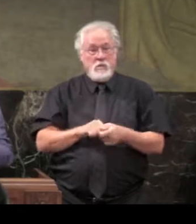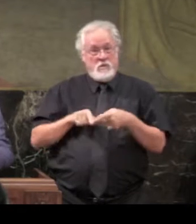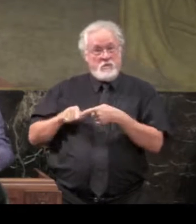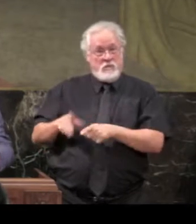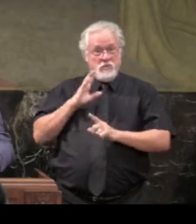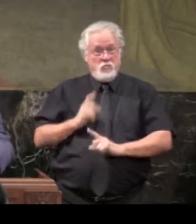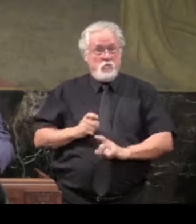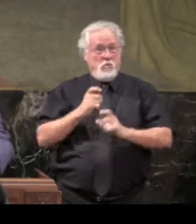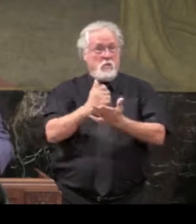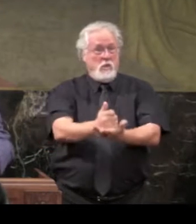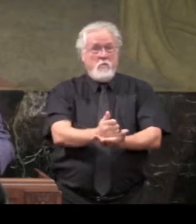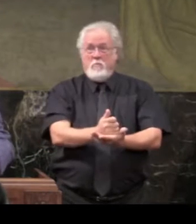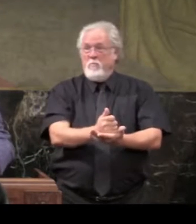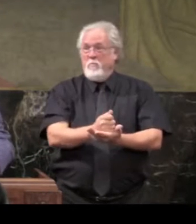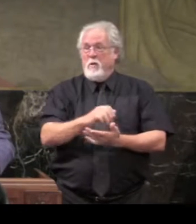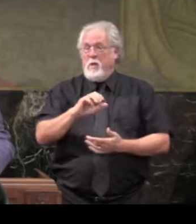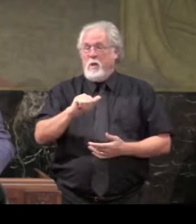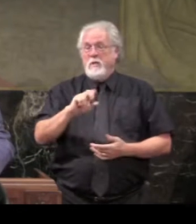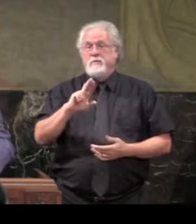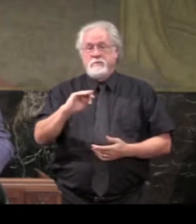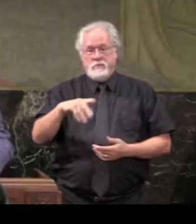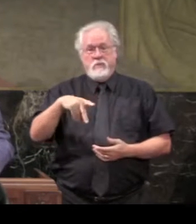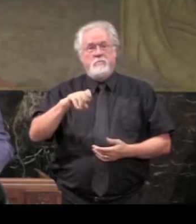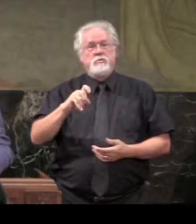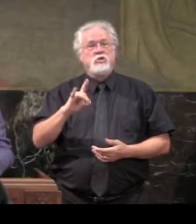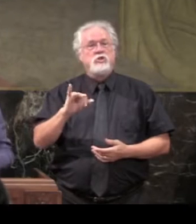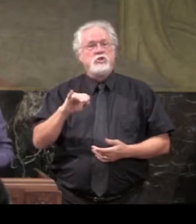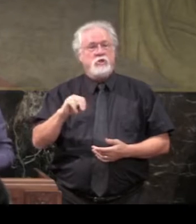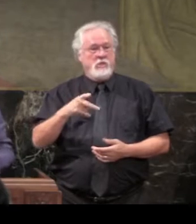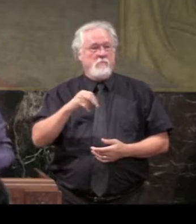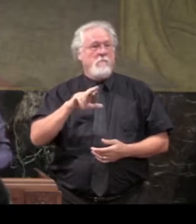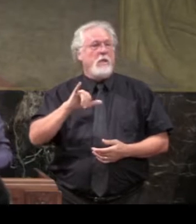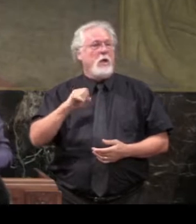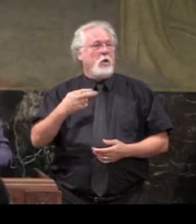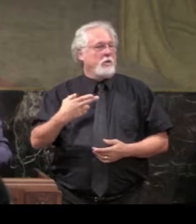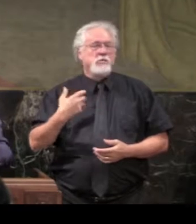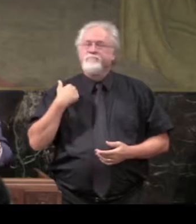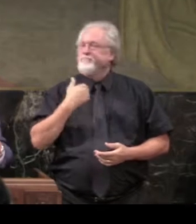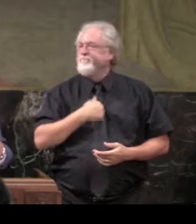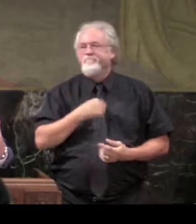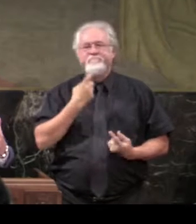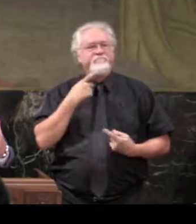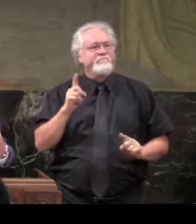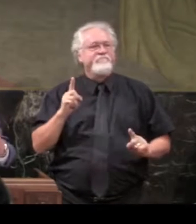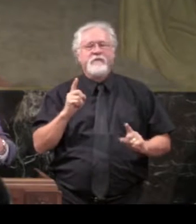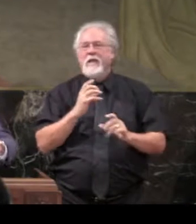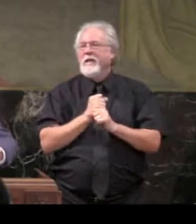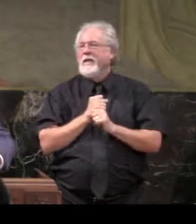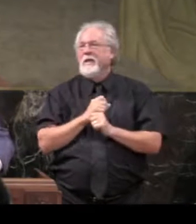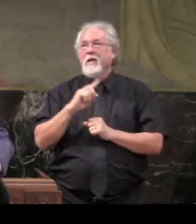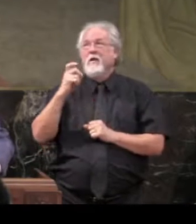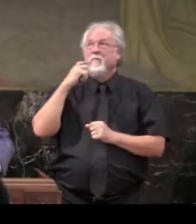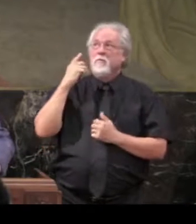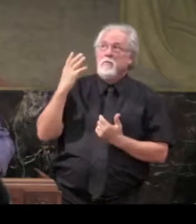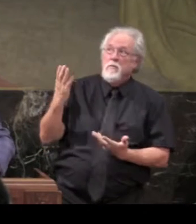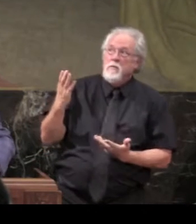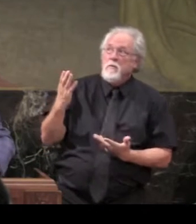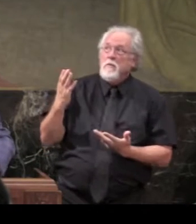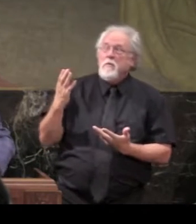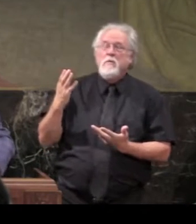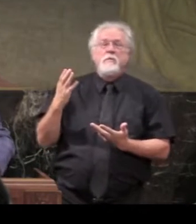is going to help Assumption Parish, because we were unsuccessful getting the federal government in that